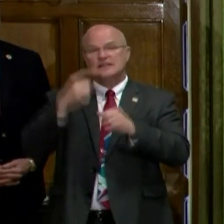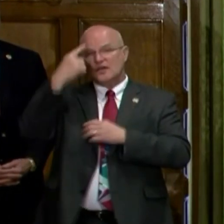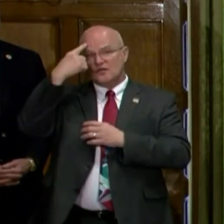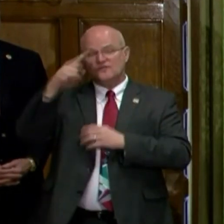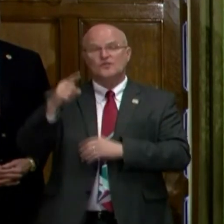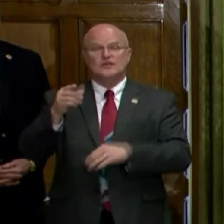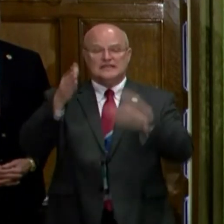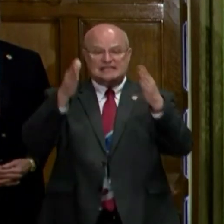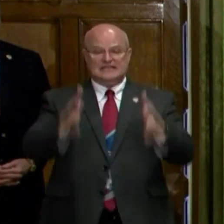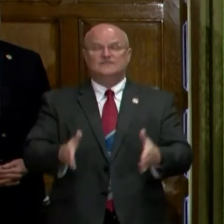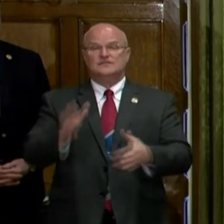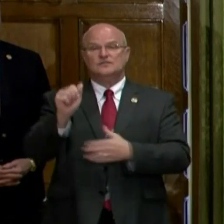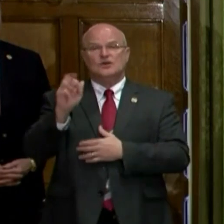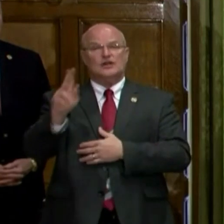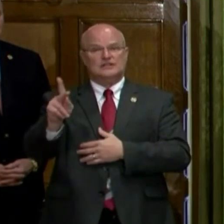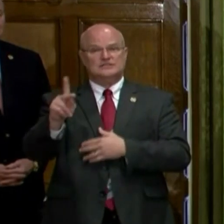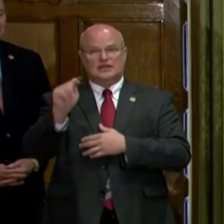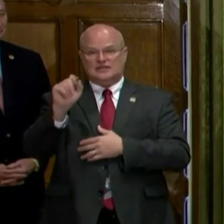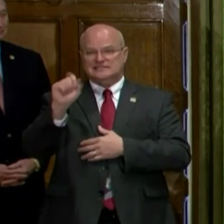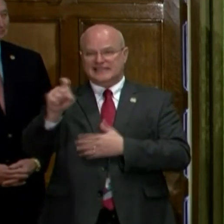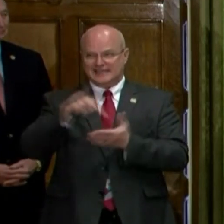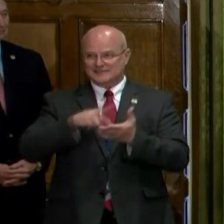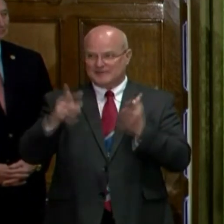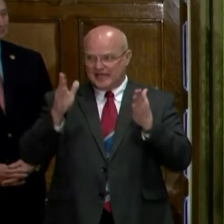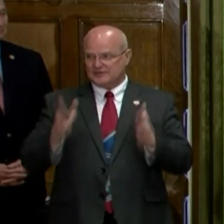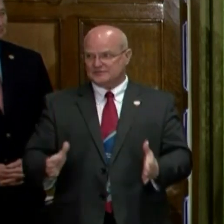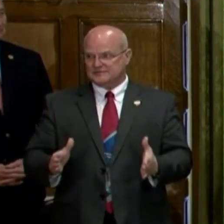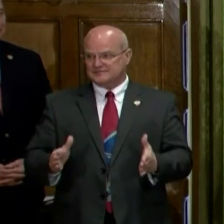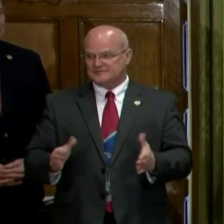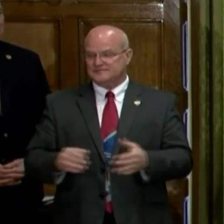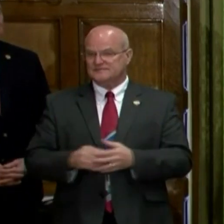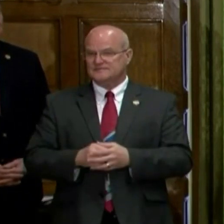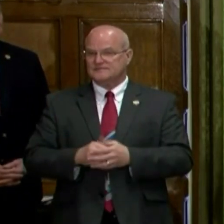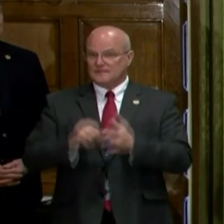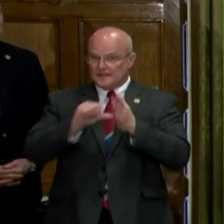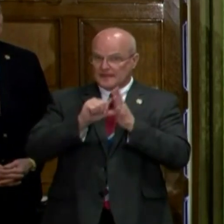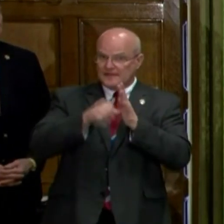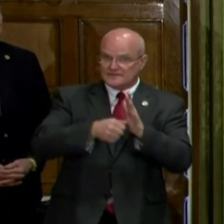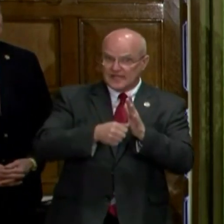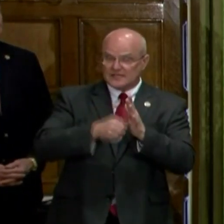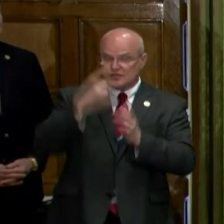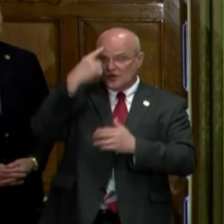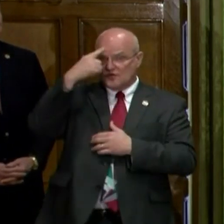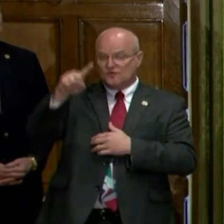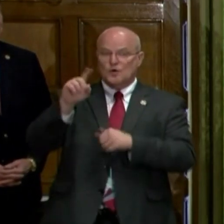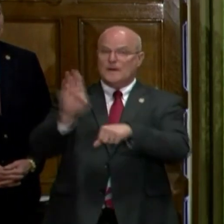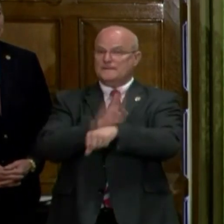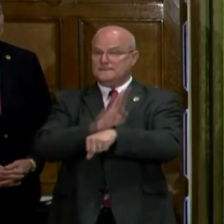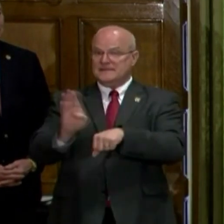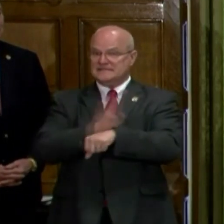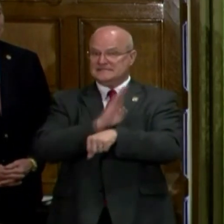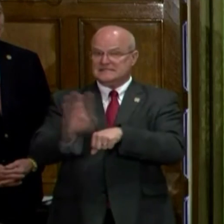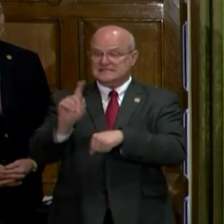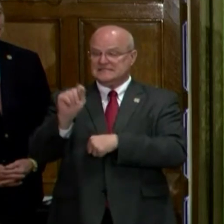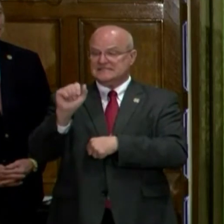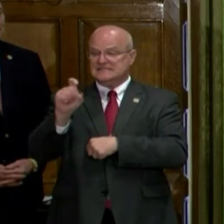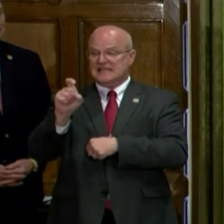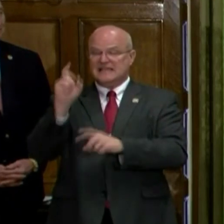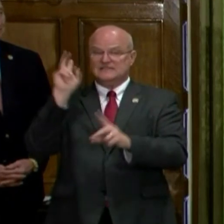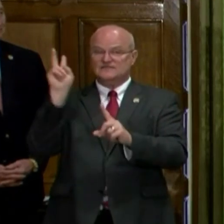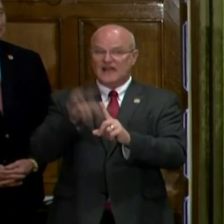for individual Arkansas taxpayers. Let me emphasize, for corporate tax filers